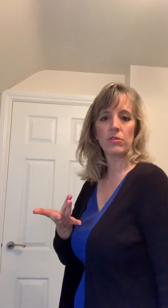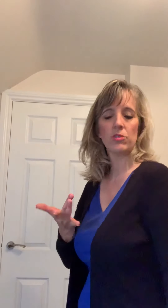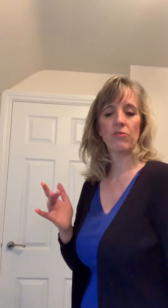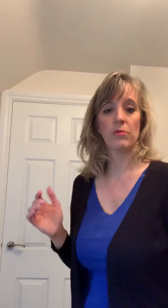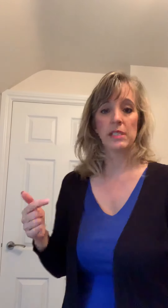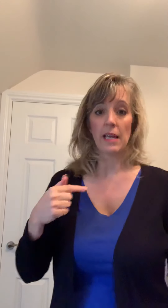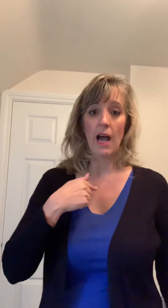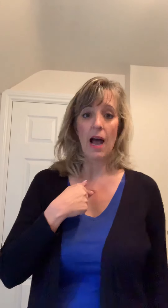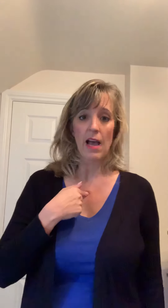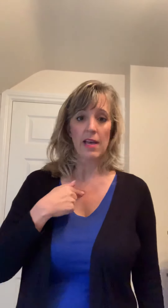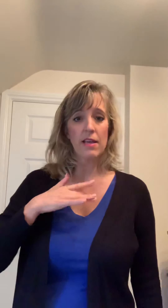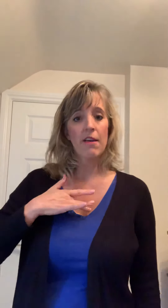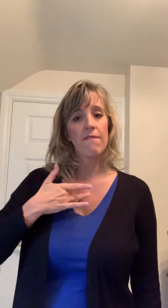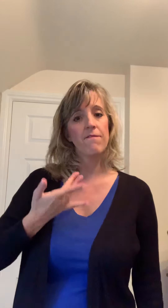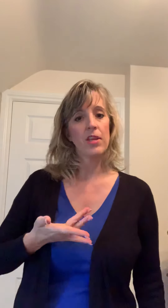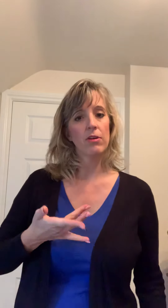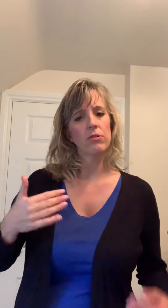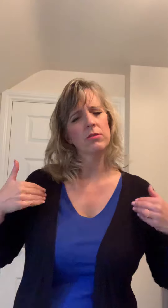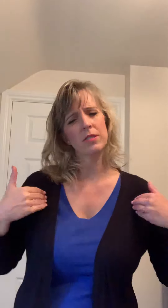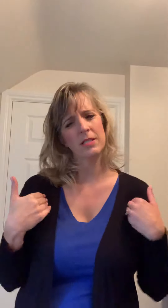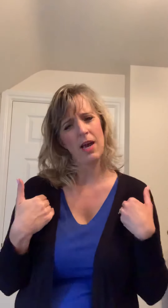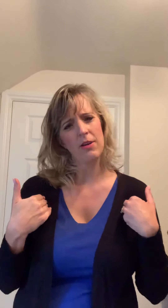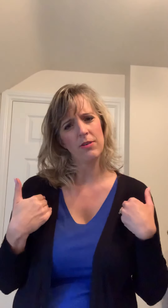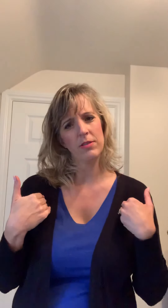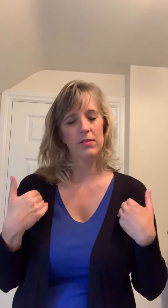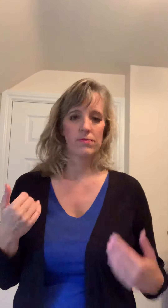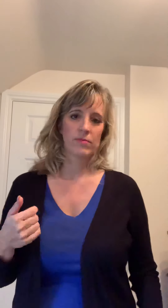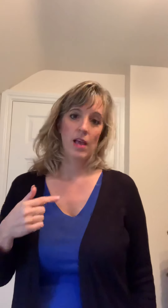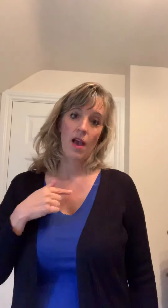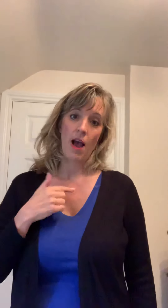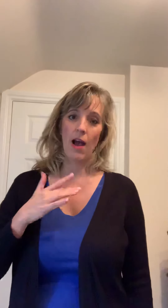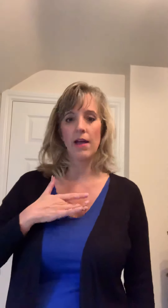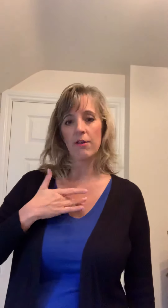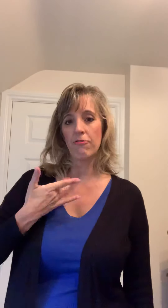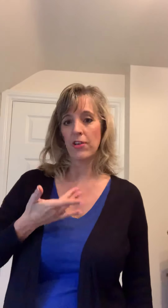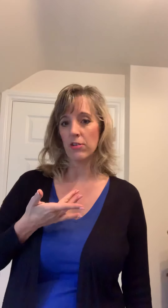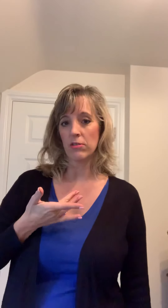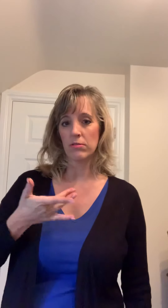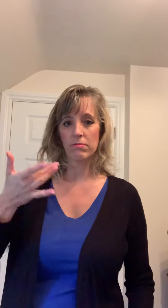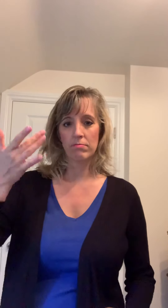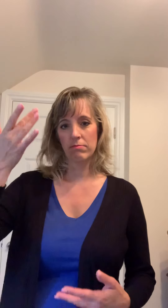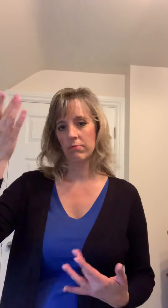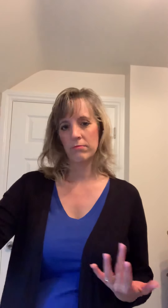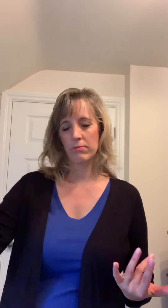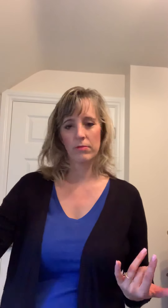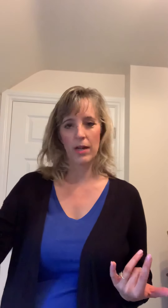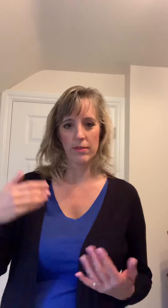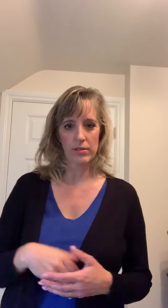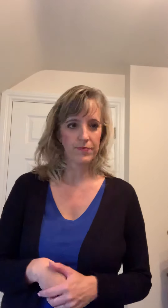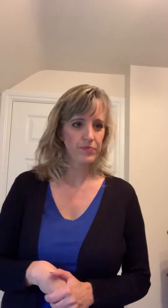So if you want to say, I feel tired, I feel whatever,